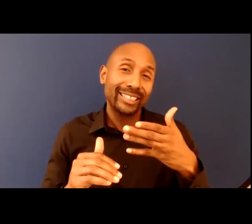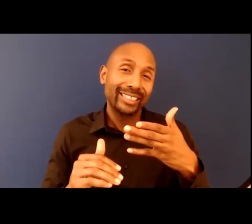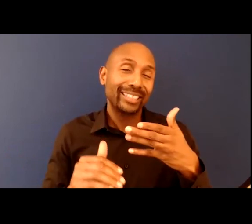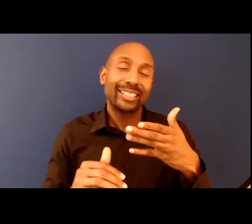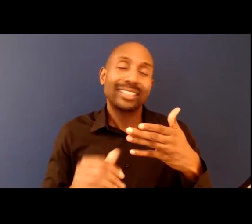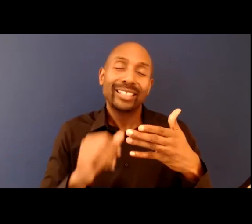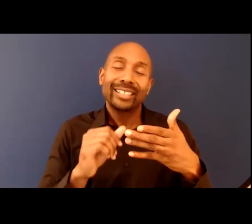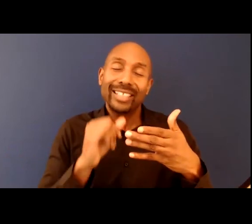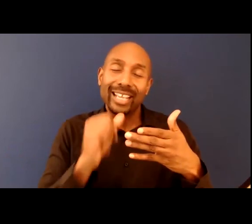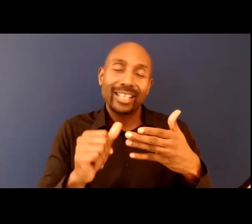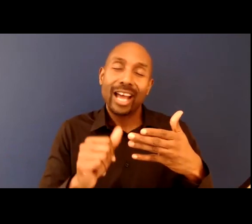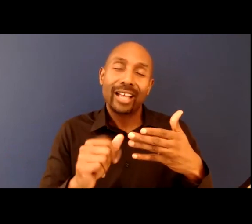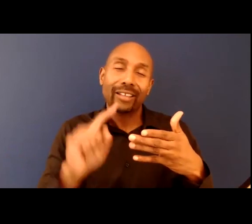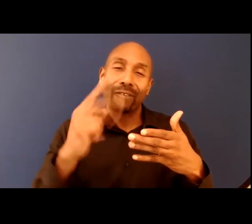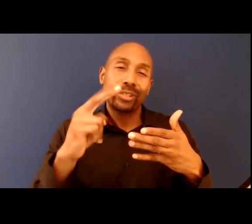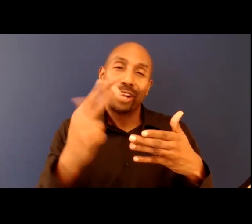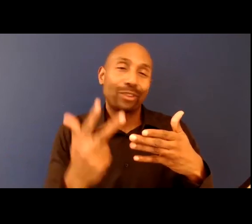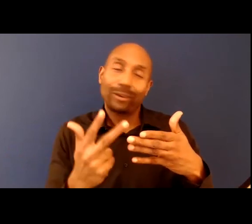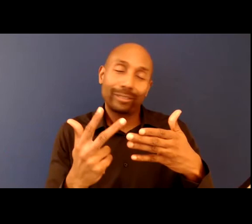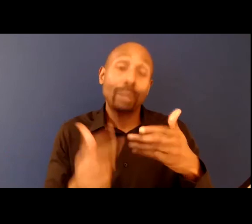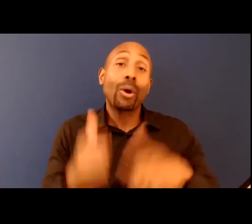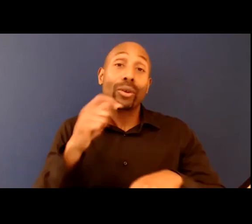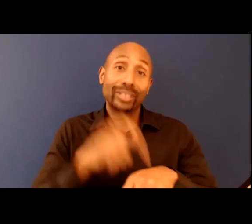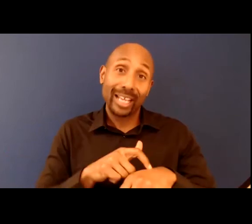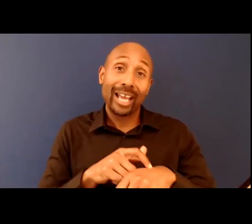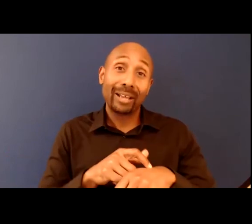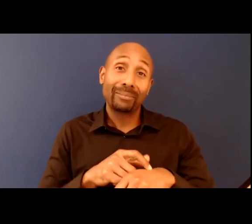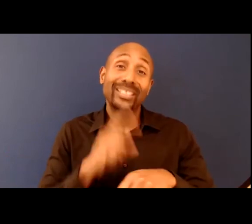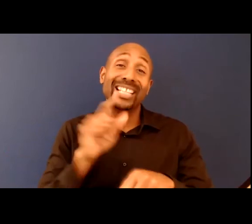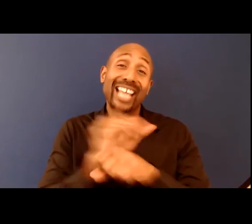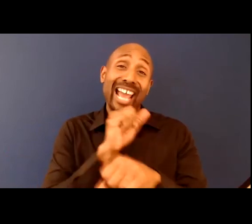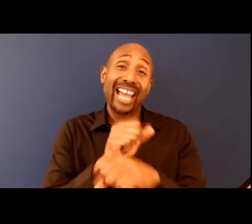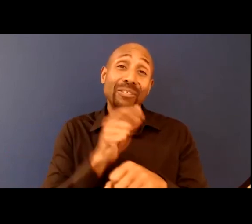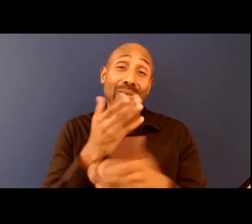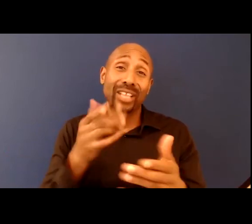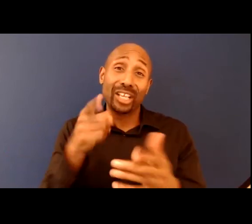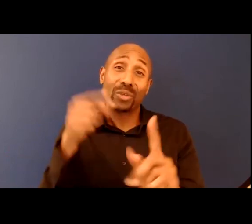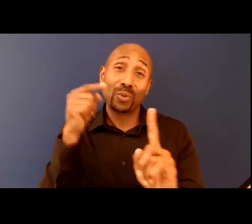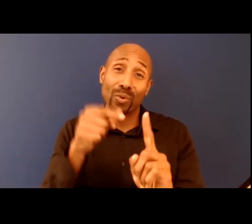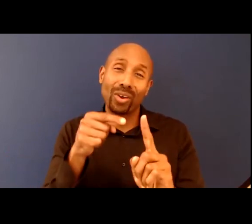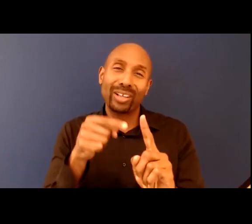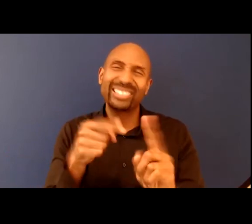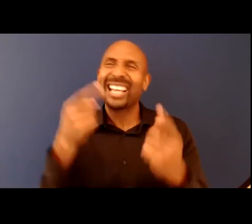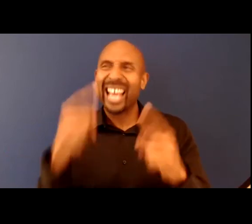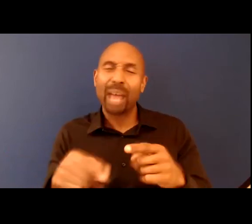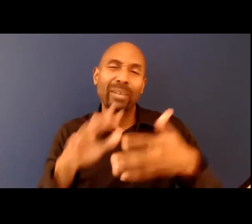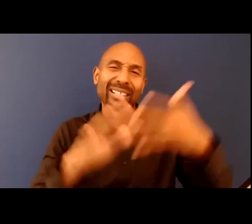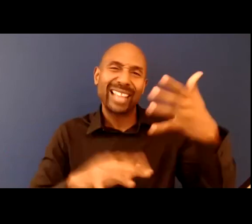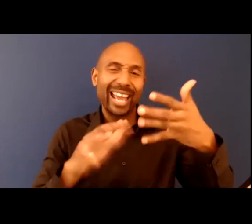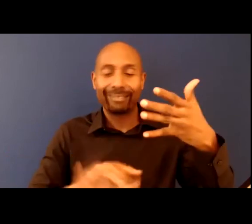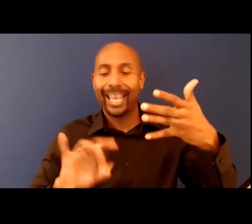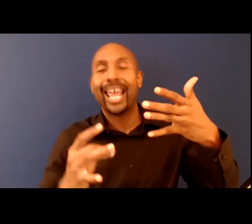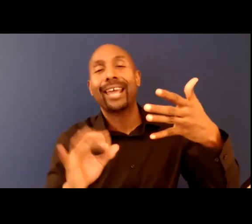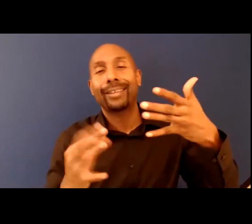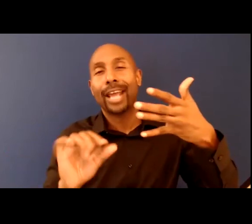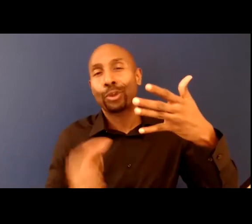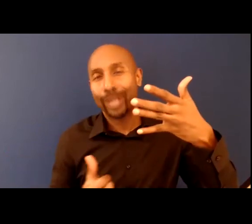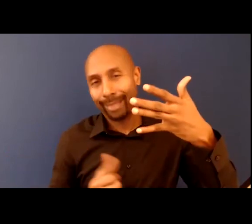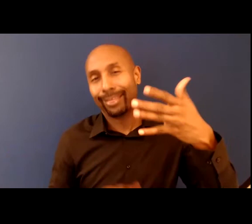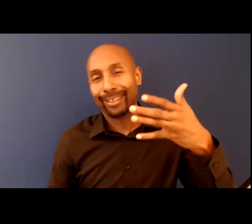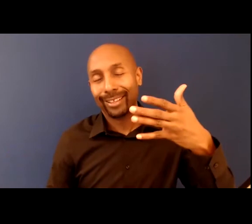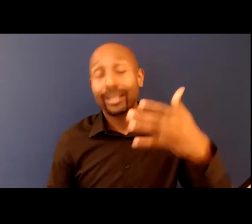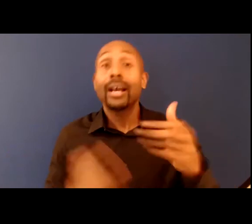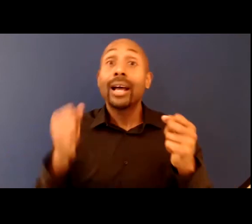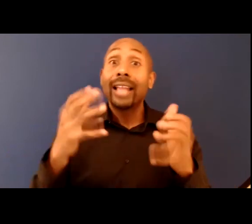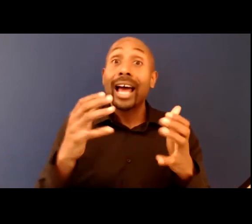try. A lot of writing is getting the gunk out the way, getting the thing I'm supposed to say out the way through